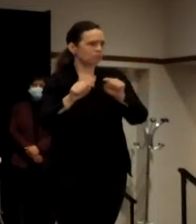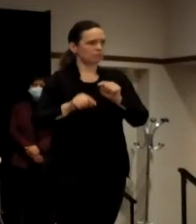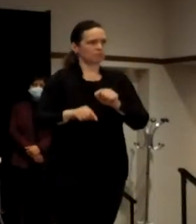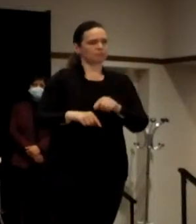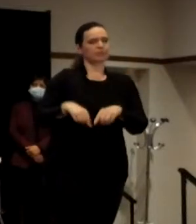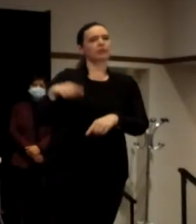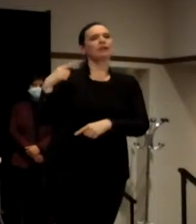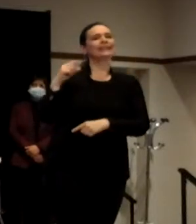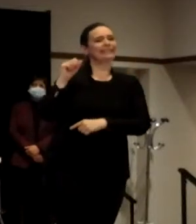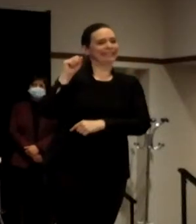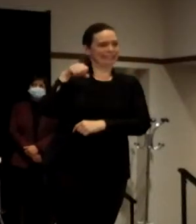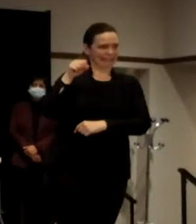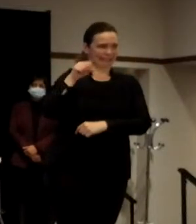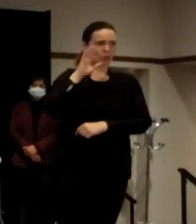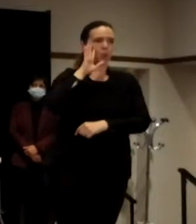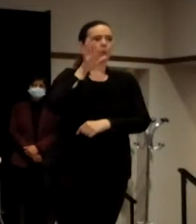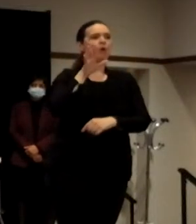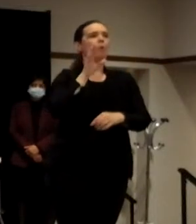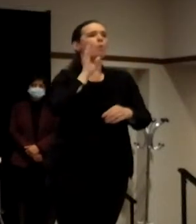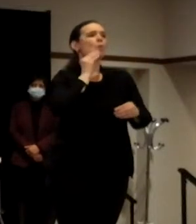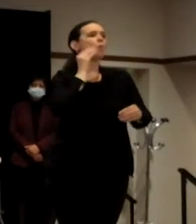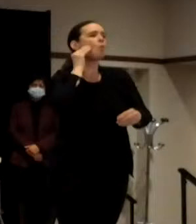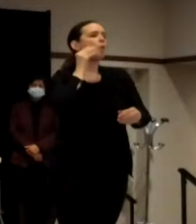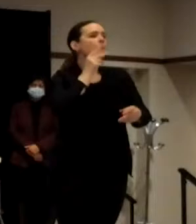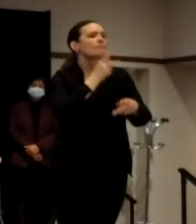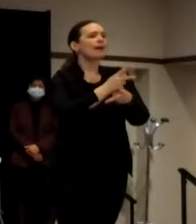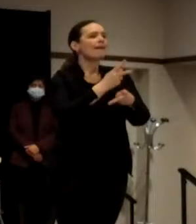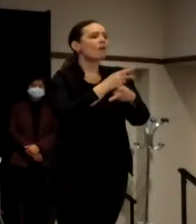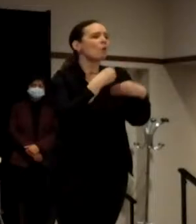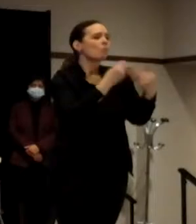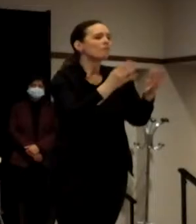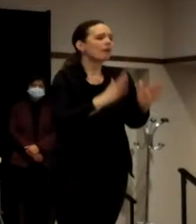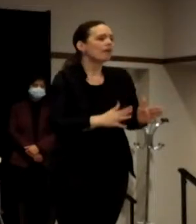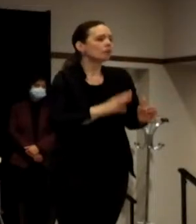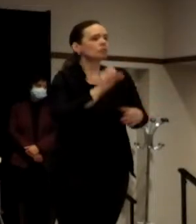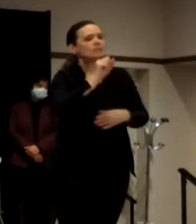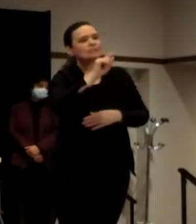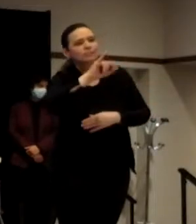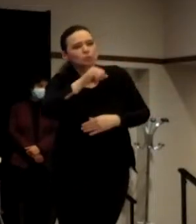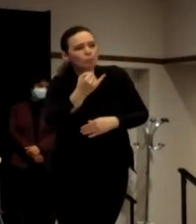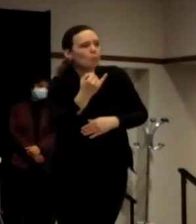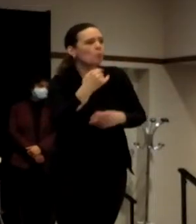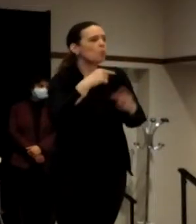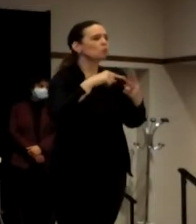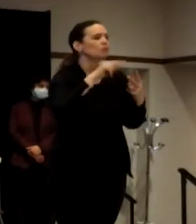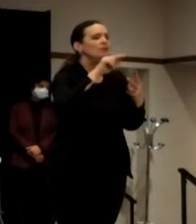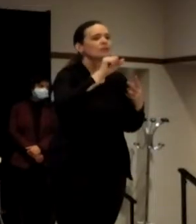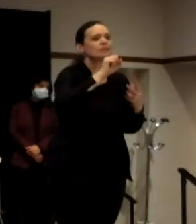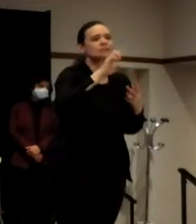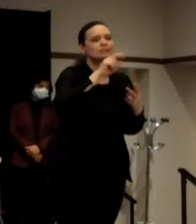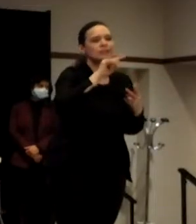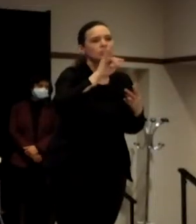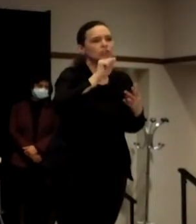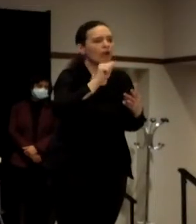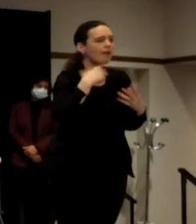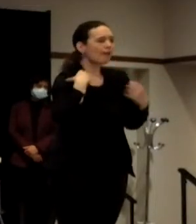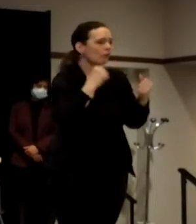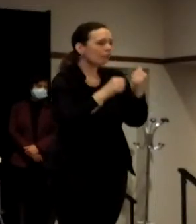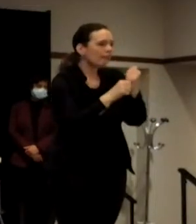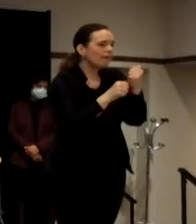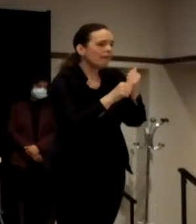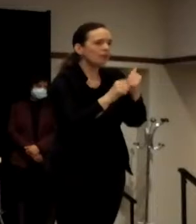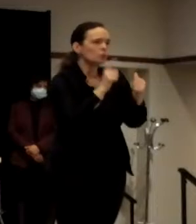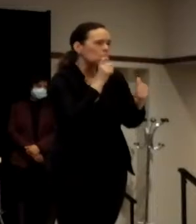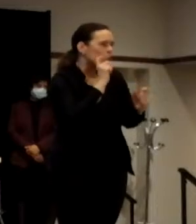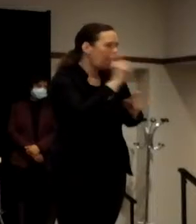with the home care providers, whether St. Joe's and Essentia, to figure out who we can potentially